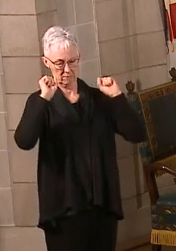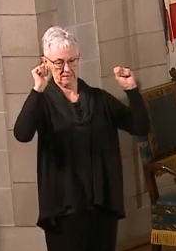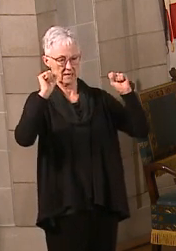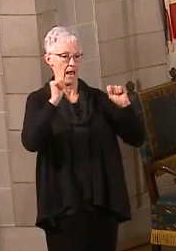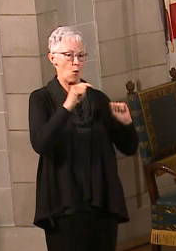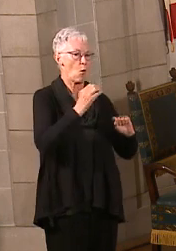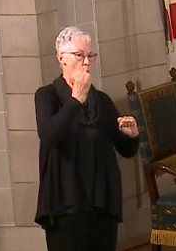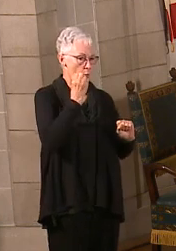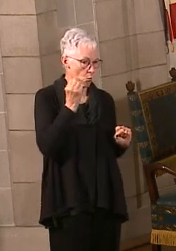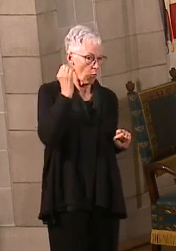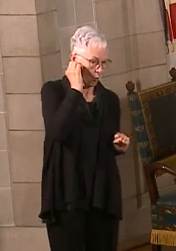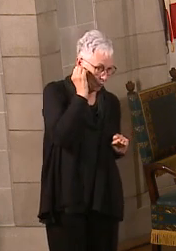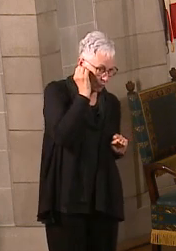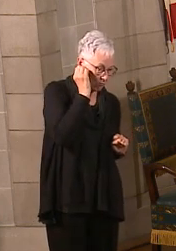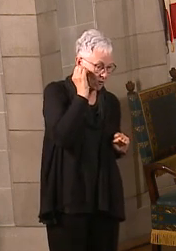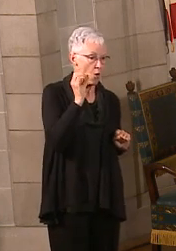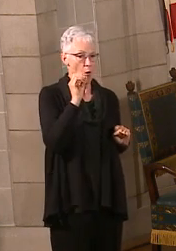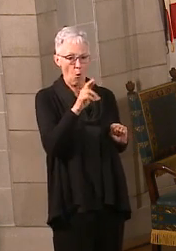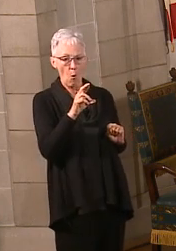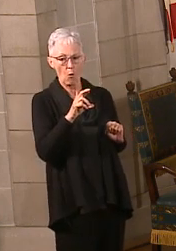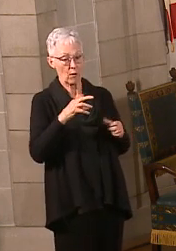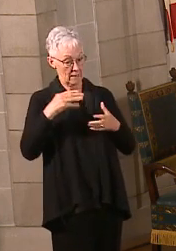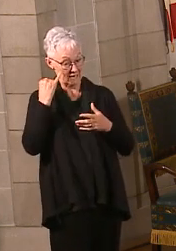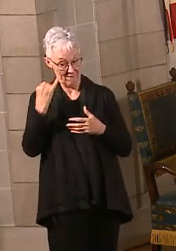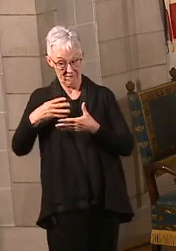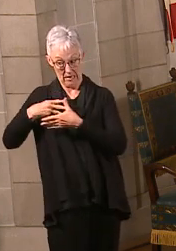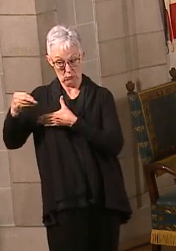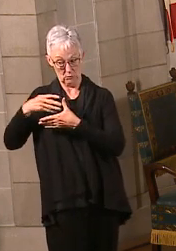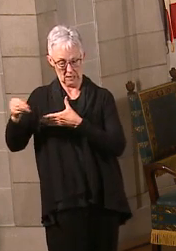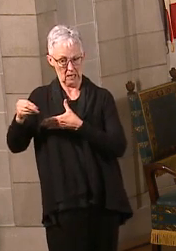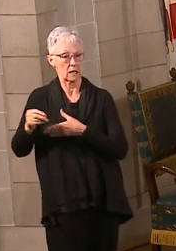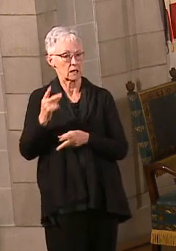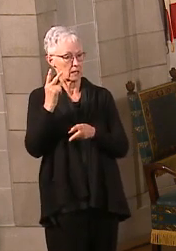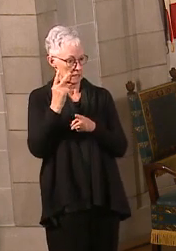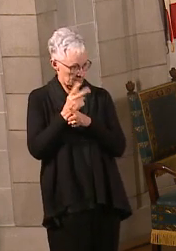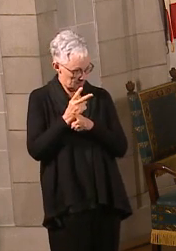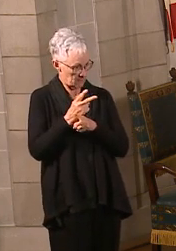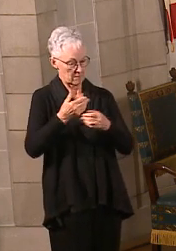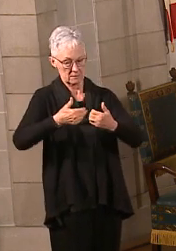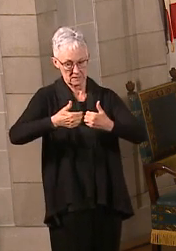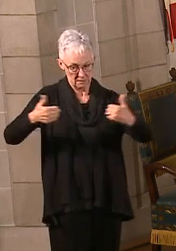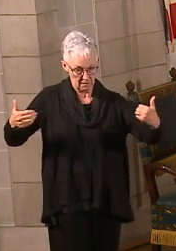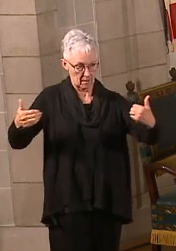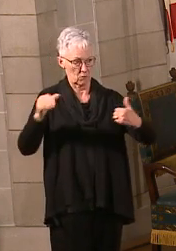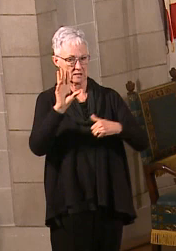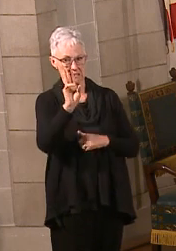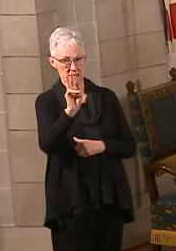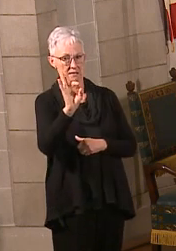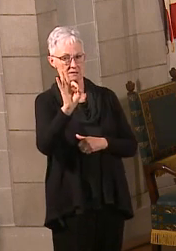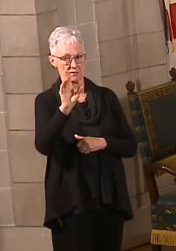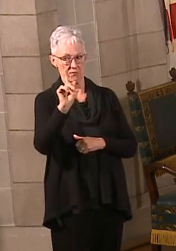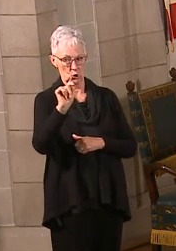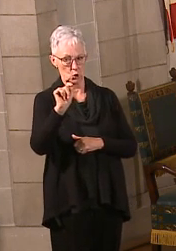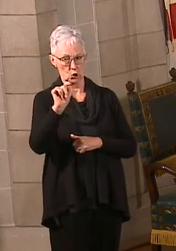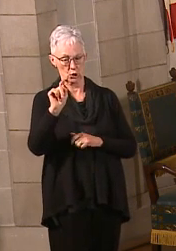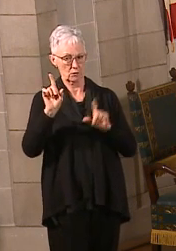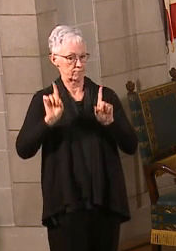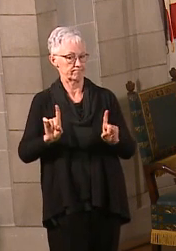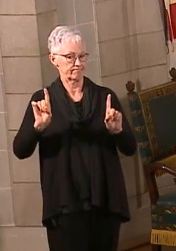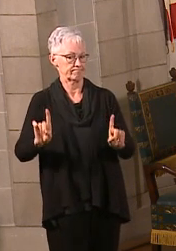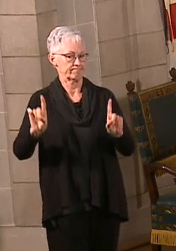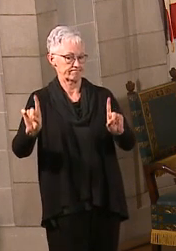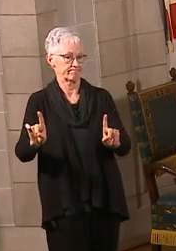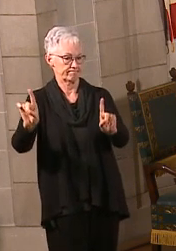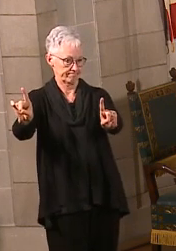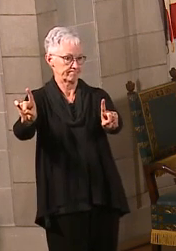activity. So if you go for a walk, that's great. But remember, keep that social distance from other people while you're out for that walk. So these are the 6